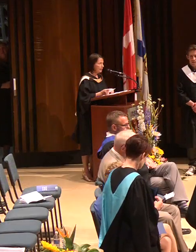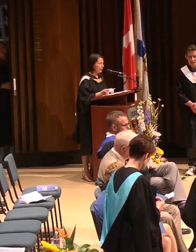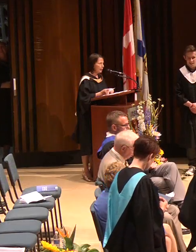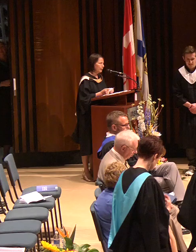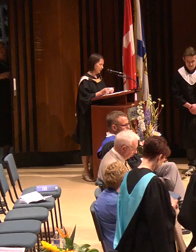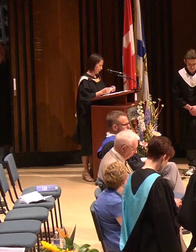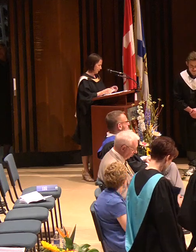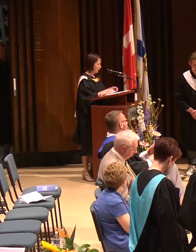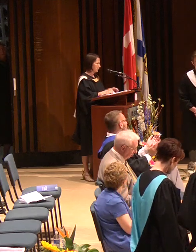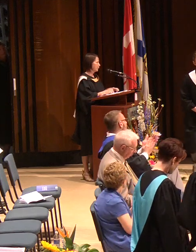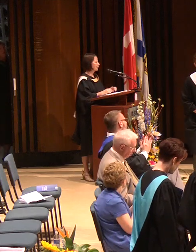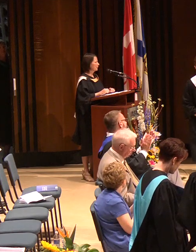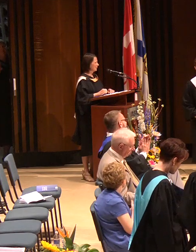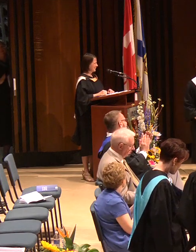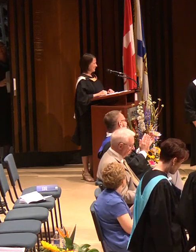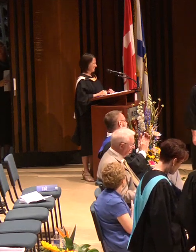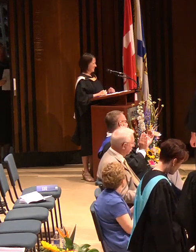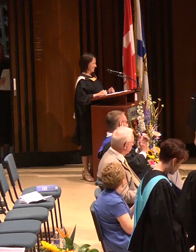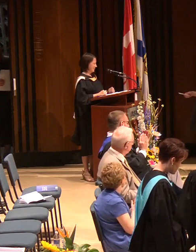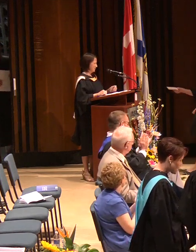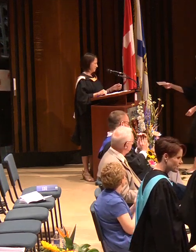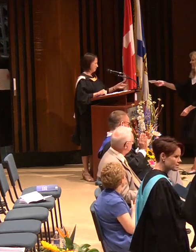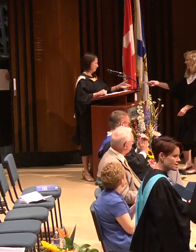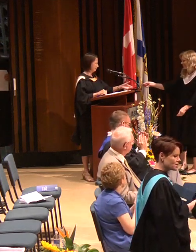Alexander Pino.